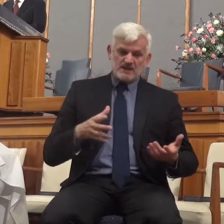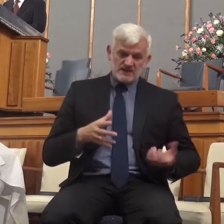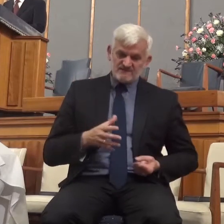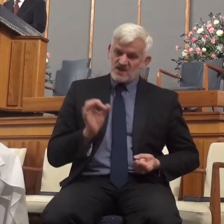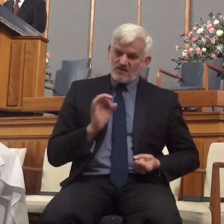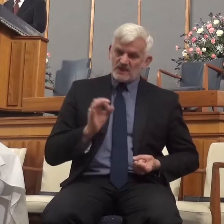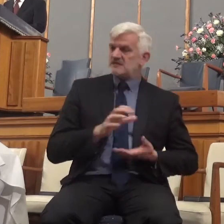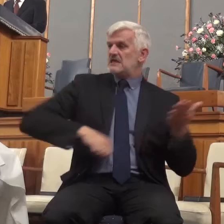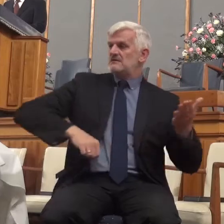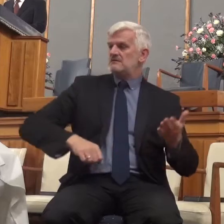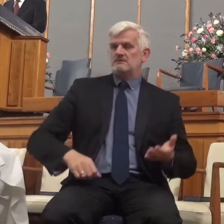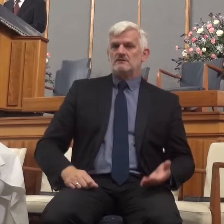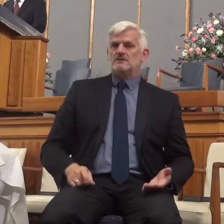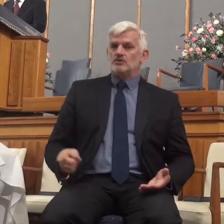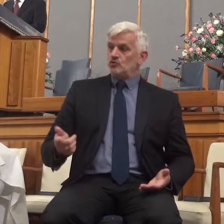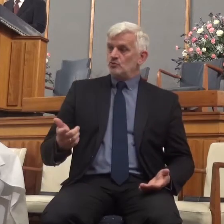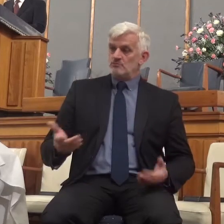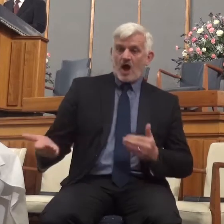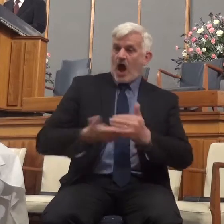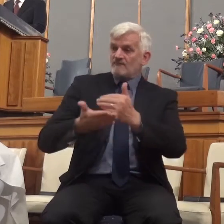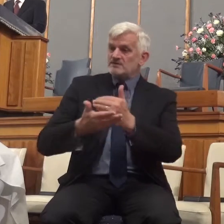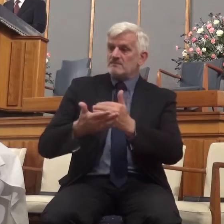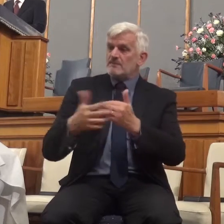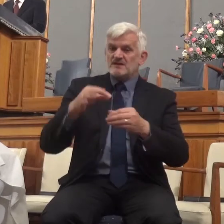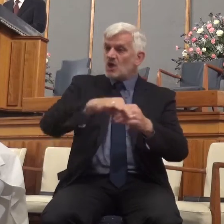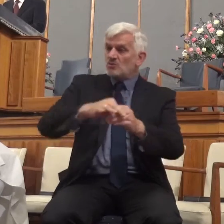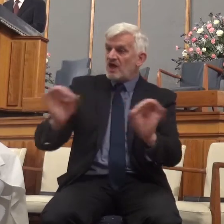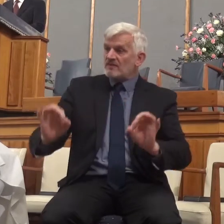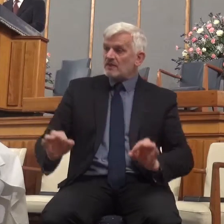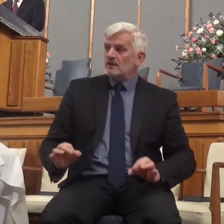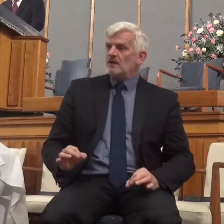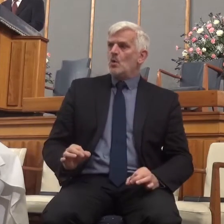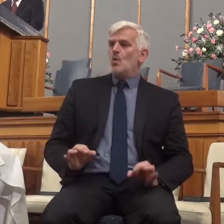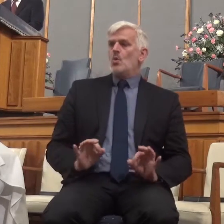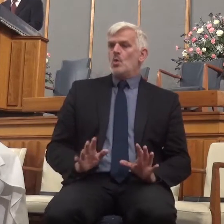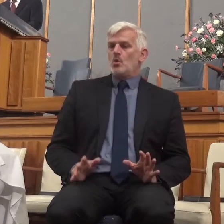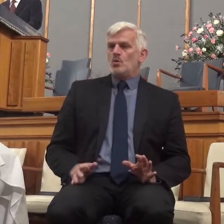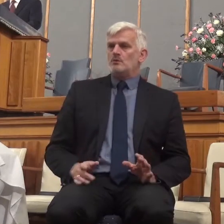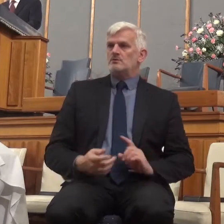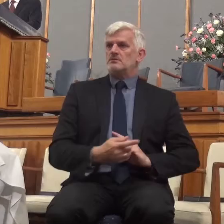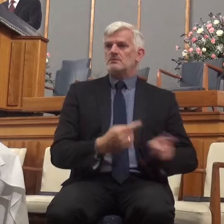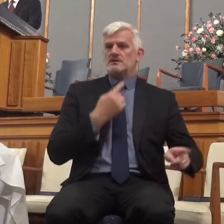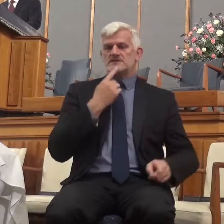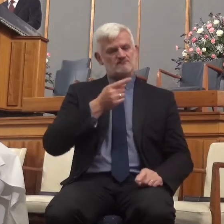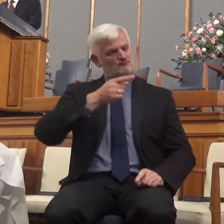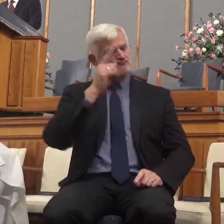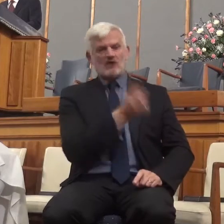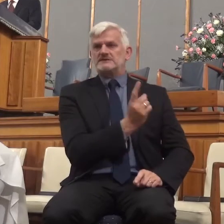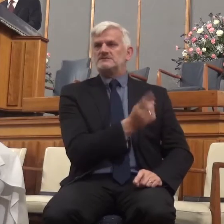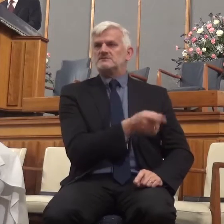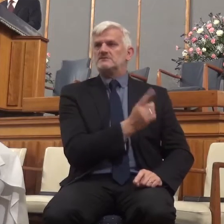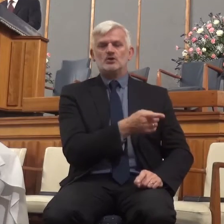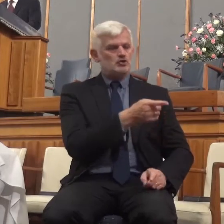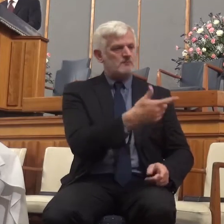not down, and reapest that thou didst not sow. And he saith unto him, Out of thine